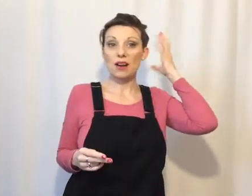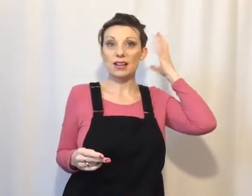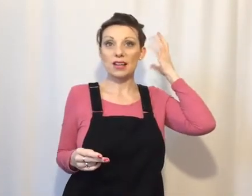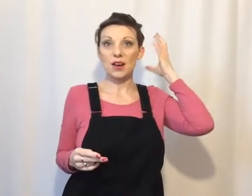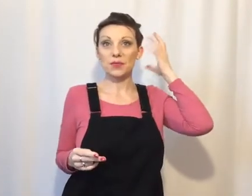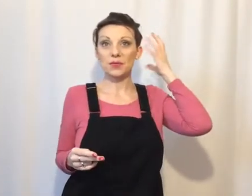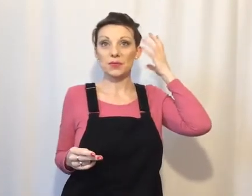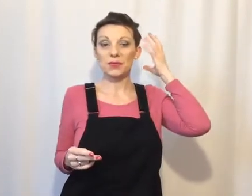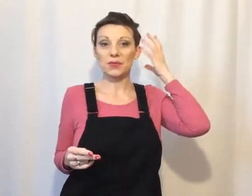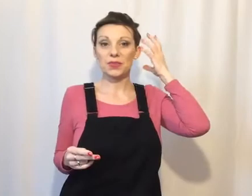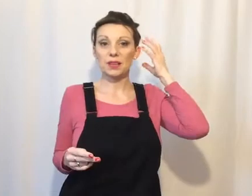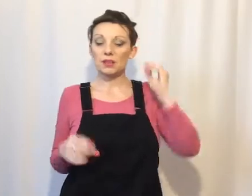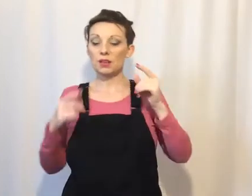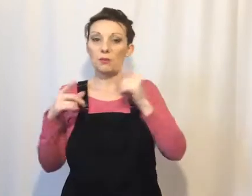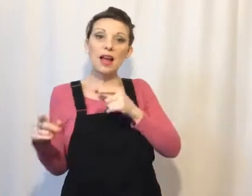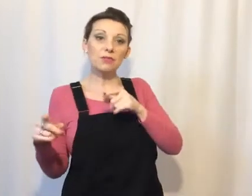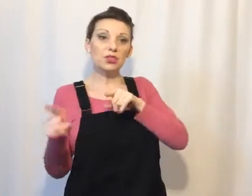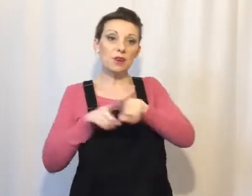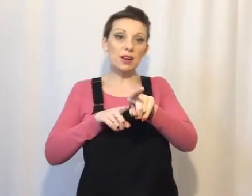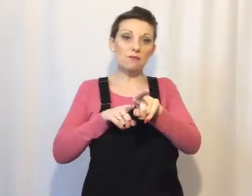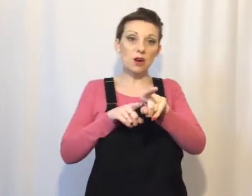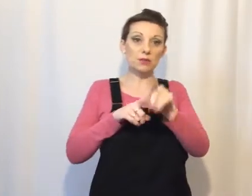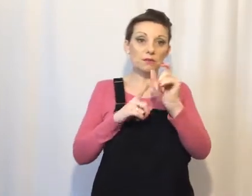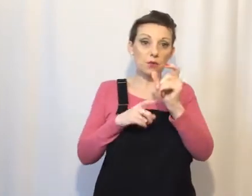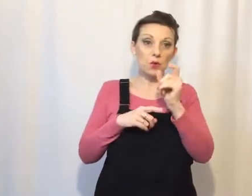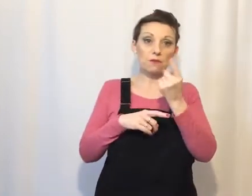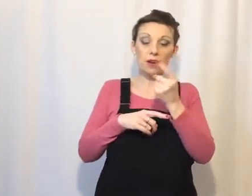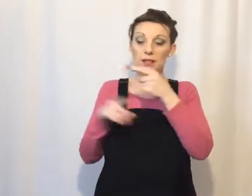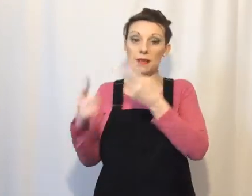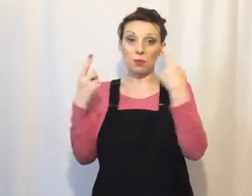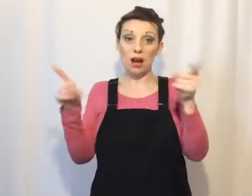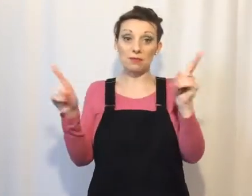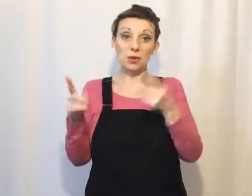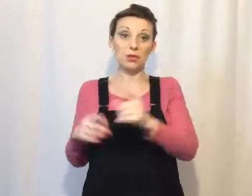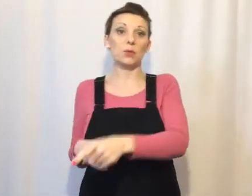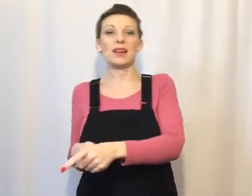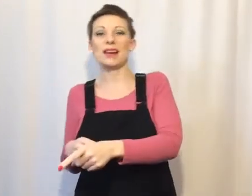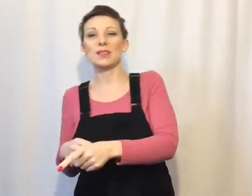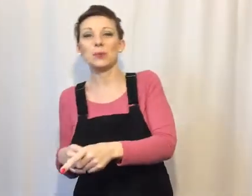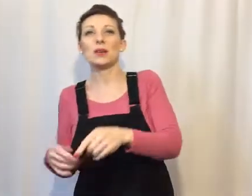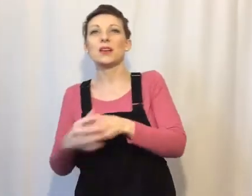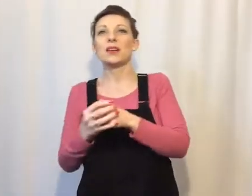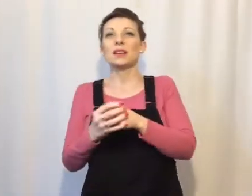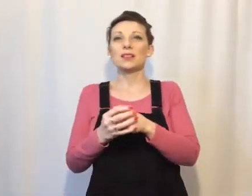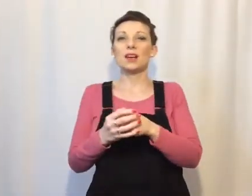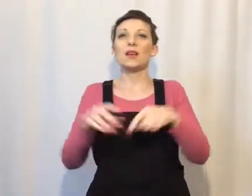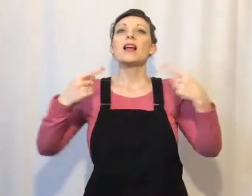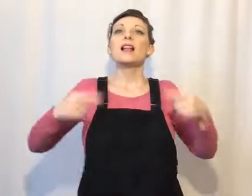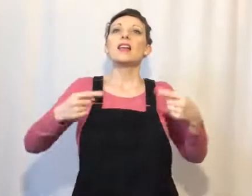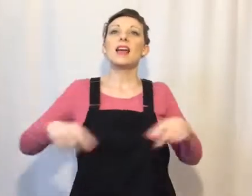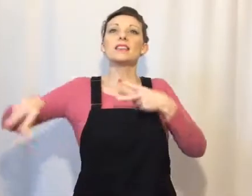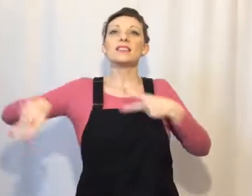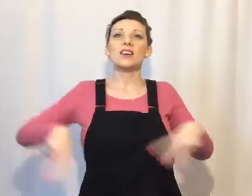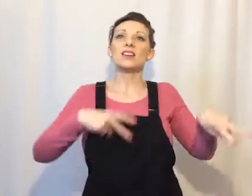radio. So if we have a try of those four first, and then we'll have the music with it as well. So let's